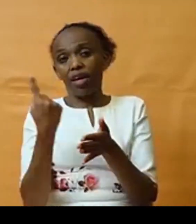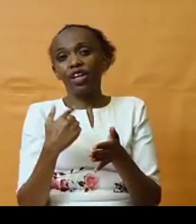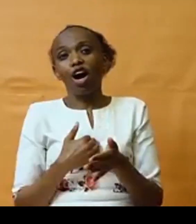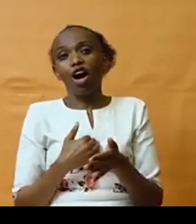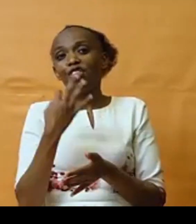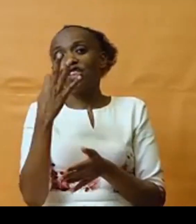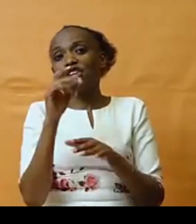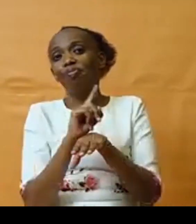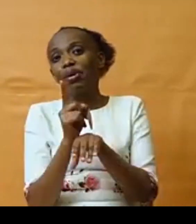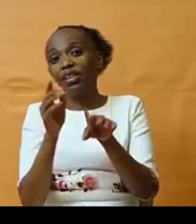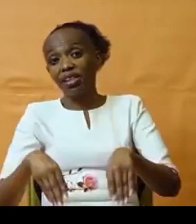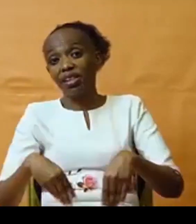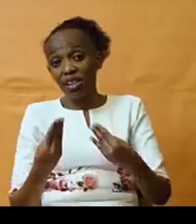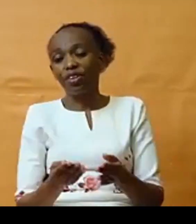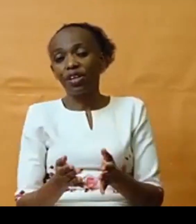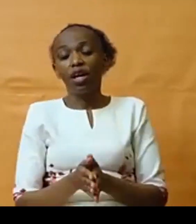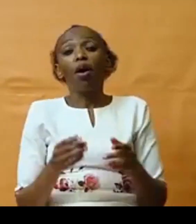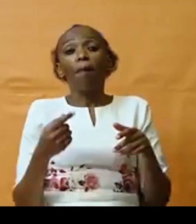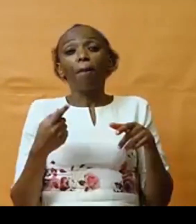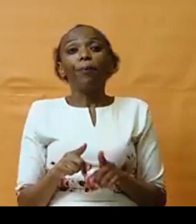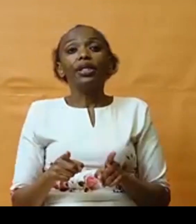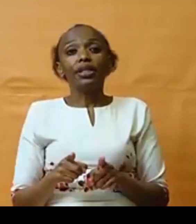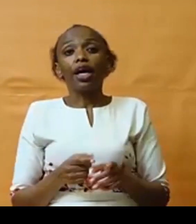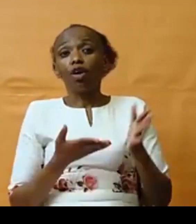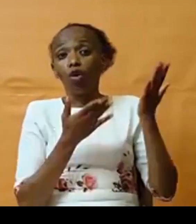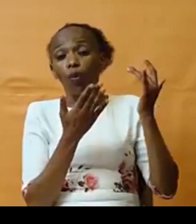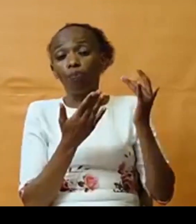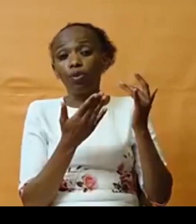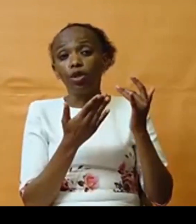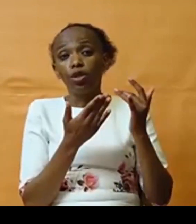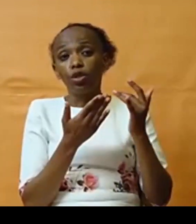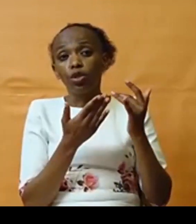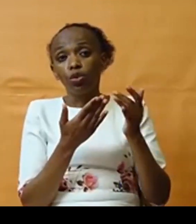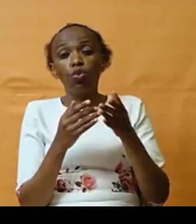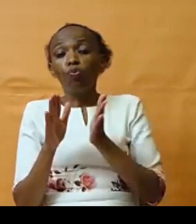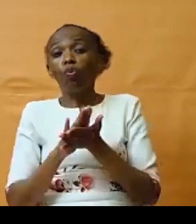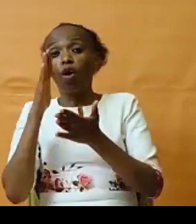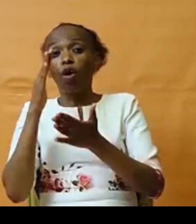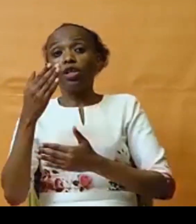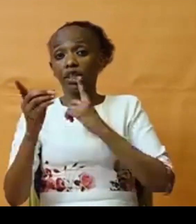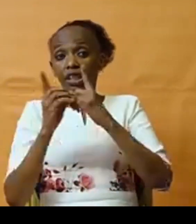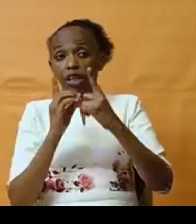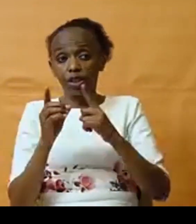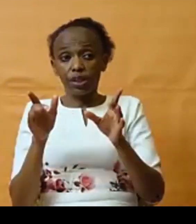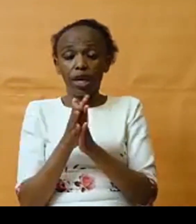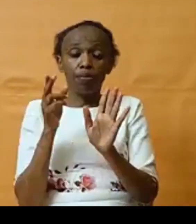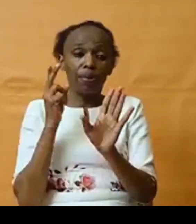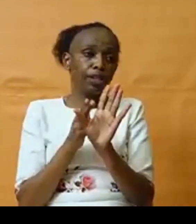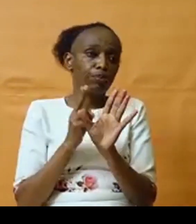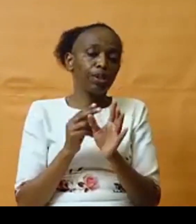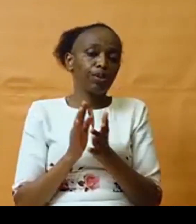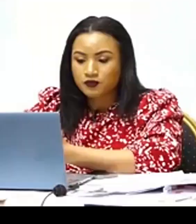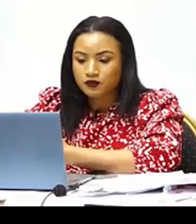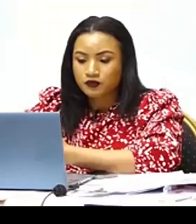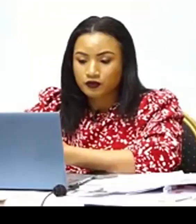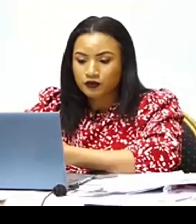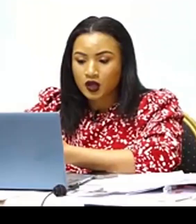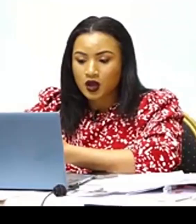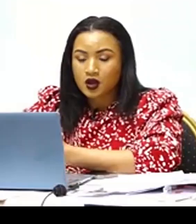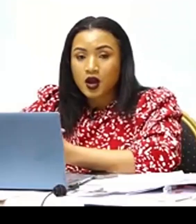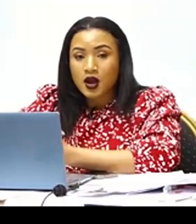allocation, but I look forward to the ensuing discussions and participating again later on. Thank you.